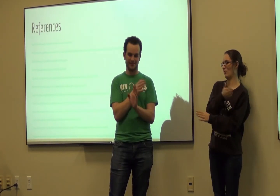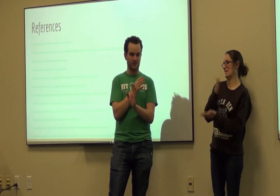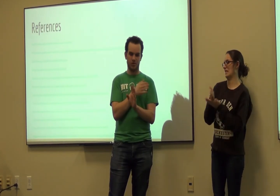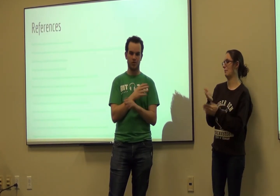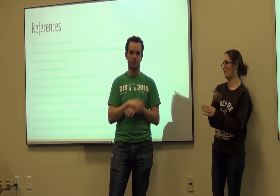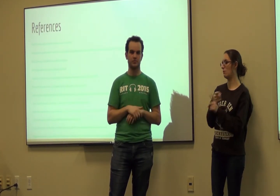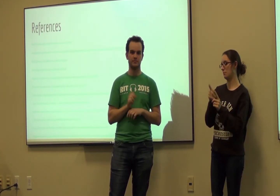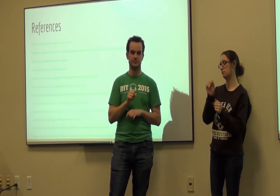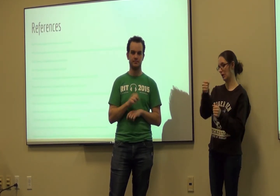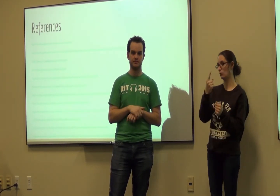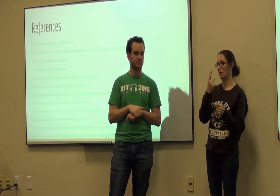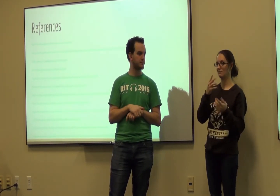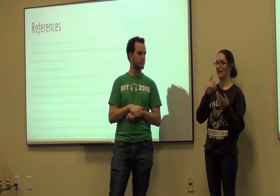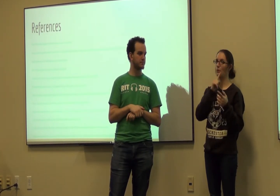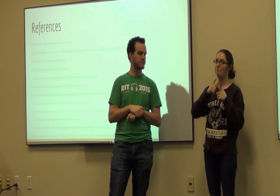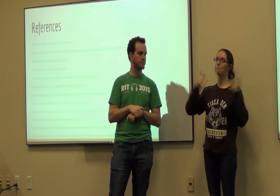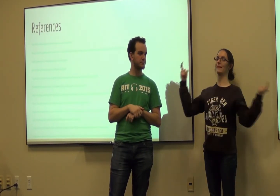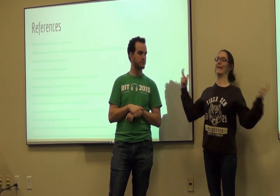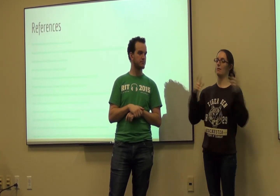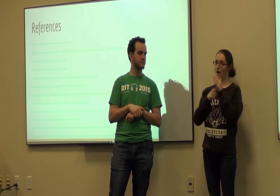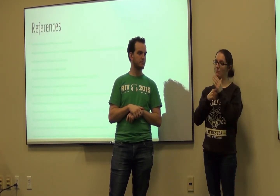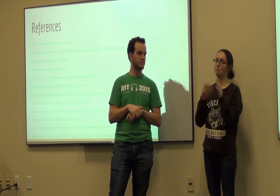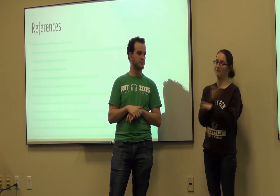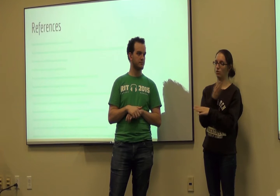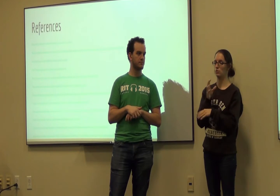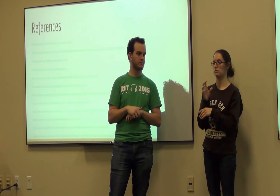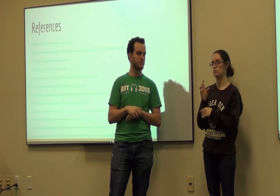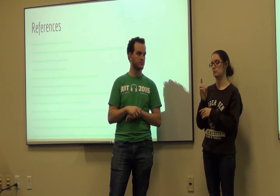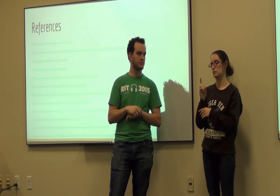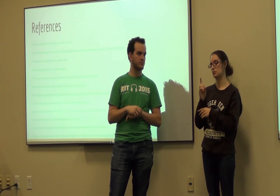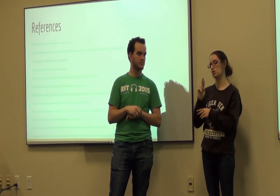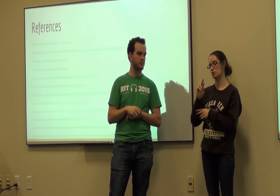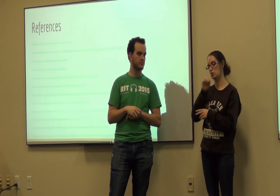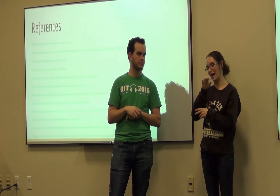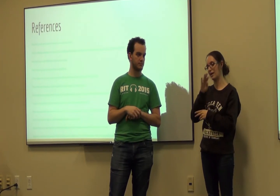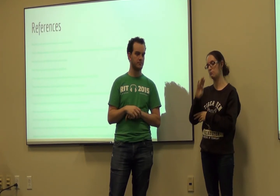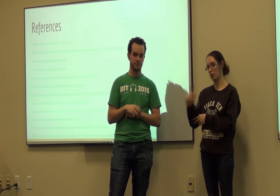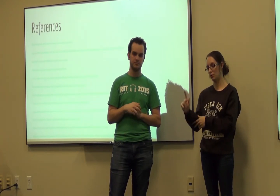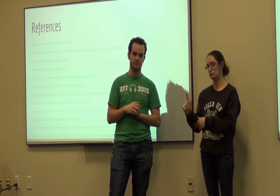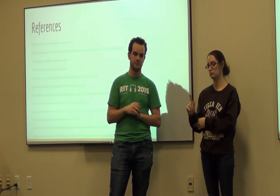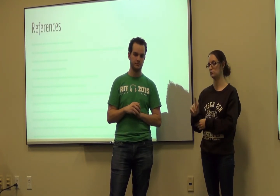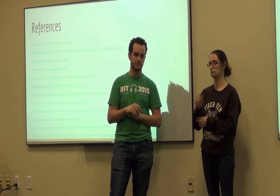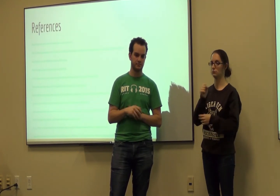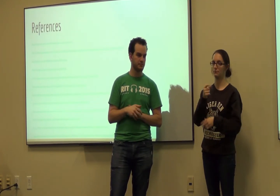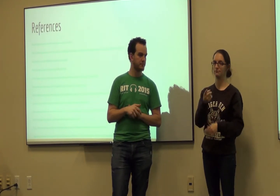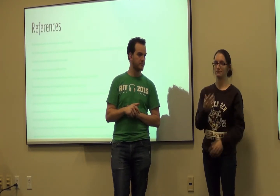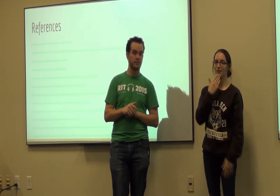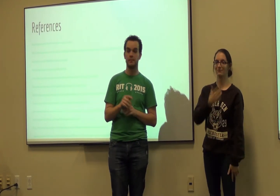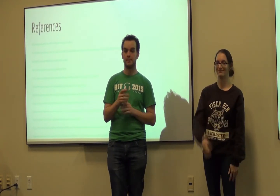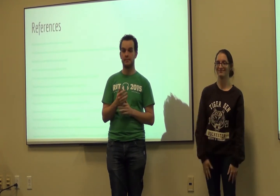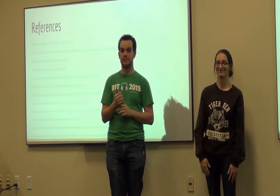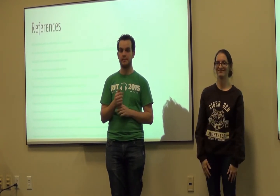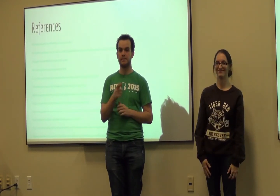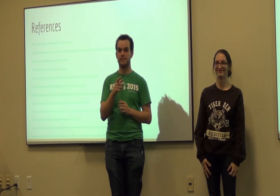period, or it had started before this period, and it was very popular before the company could get